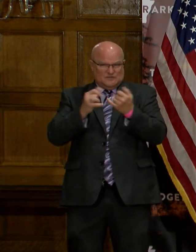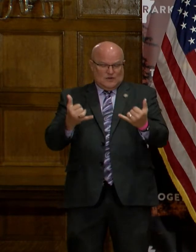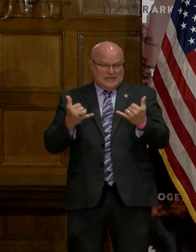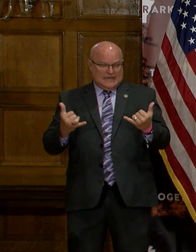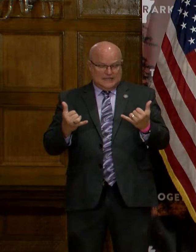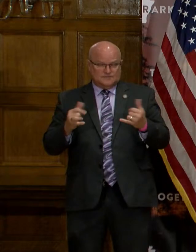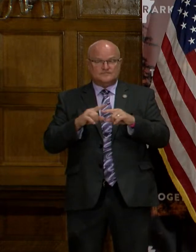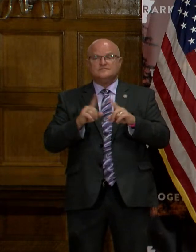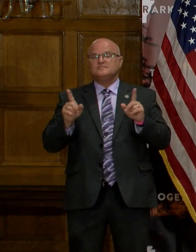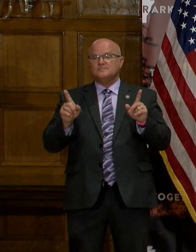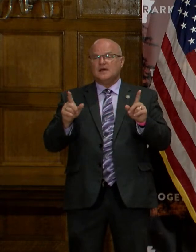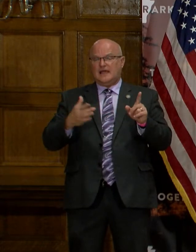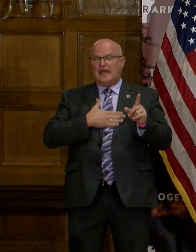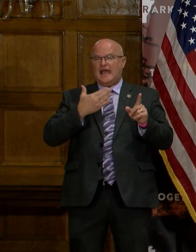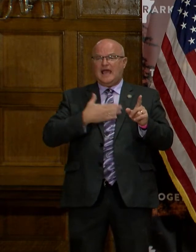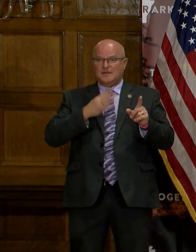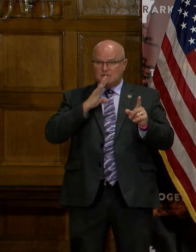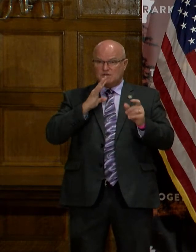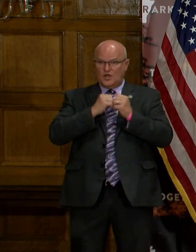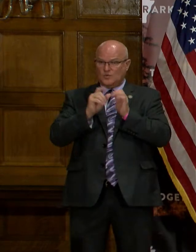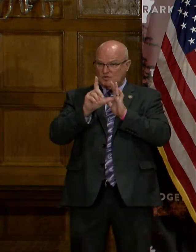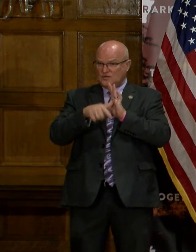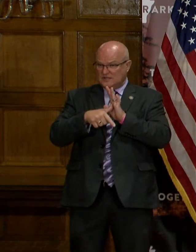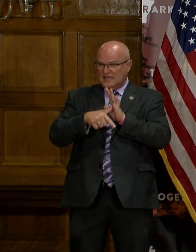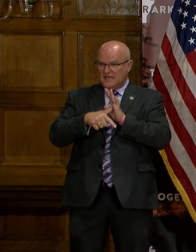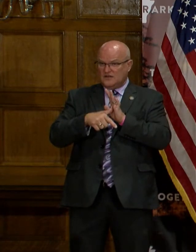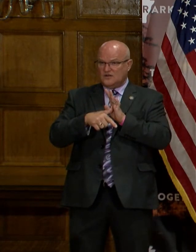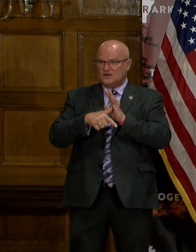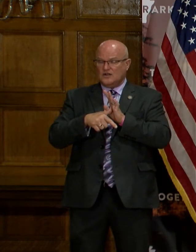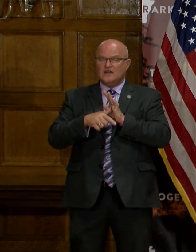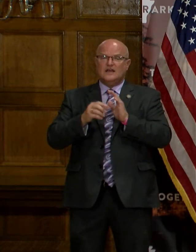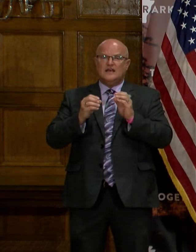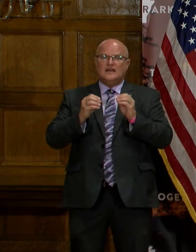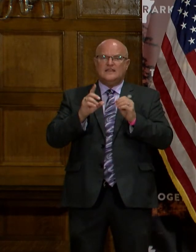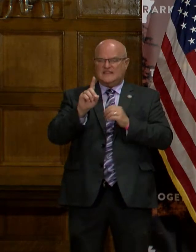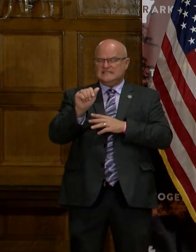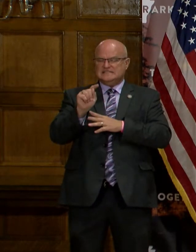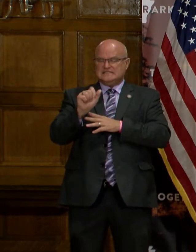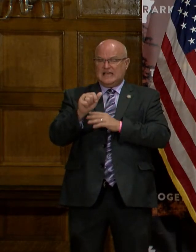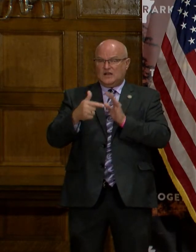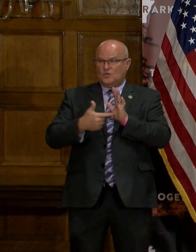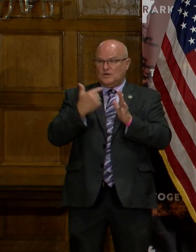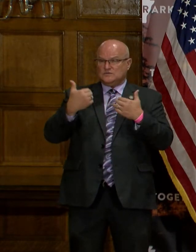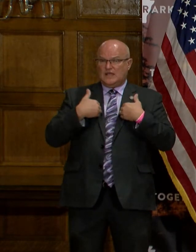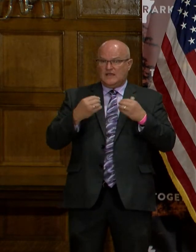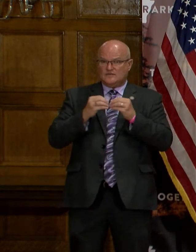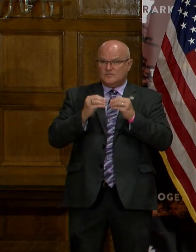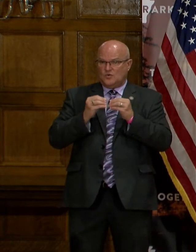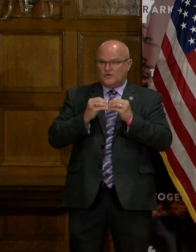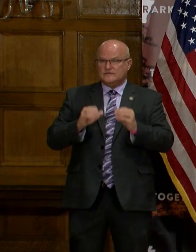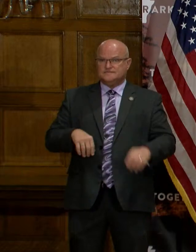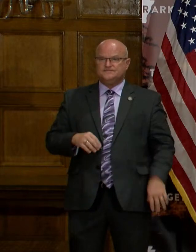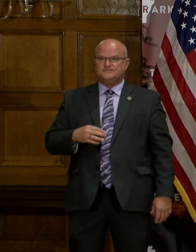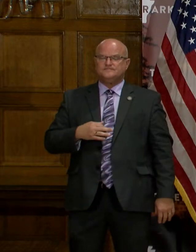right now, but we'd be happy to give you the data once we're offline.